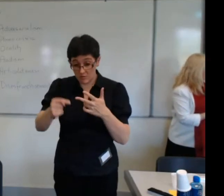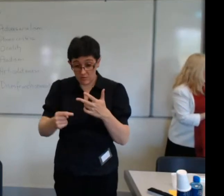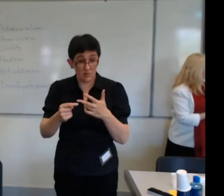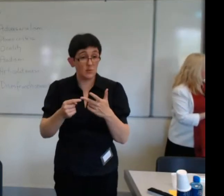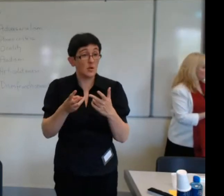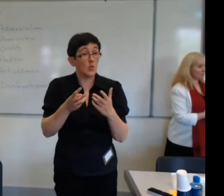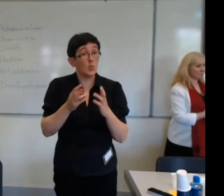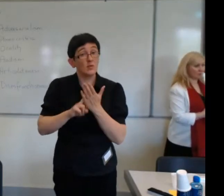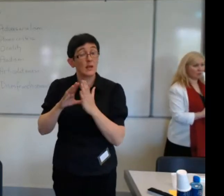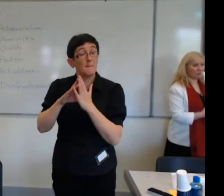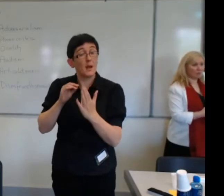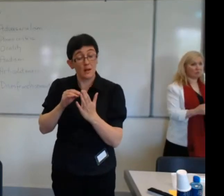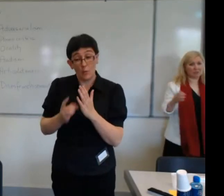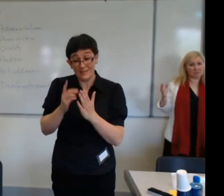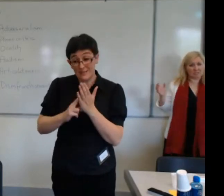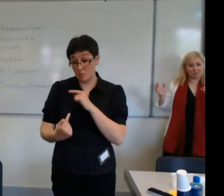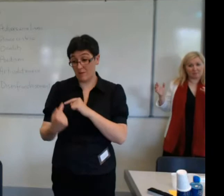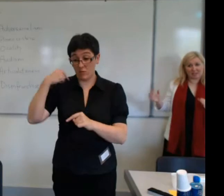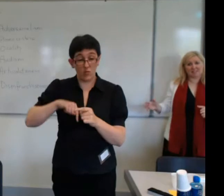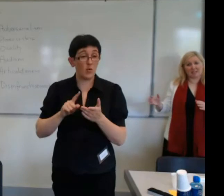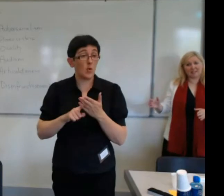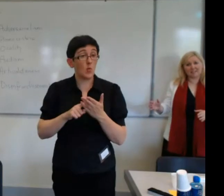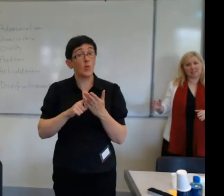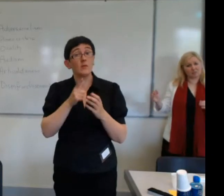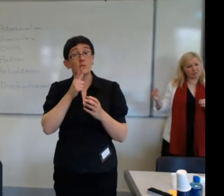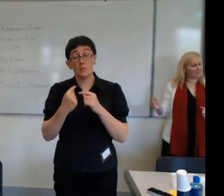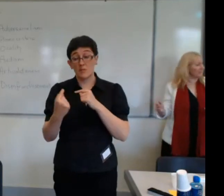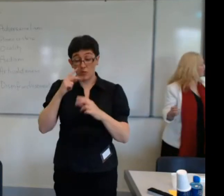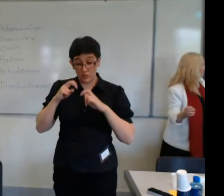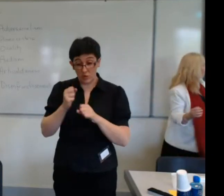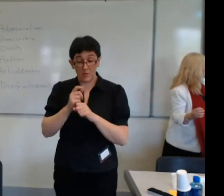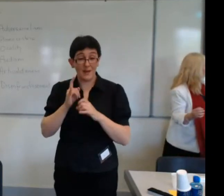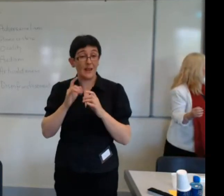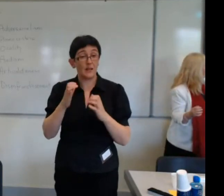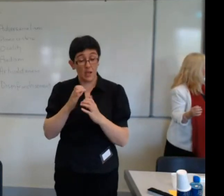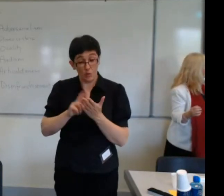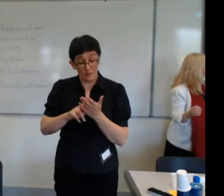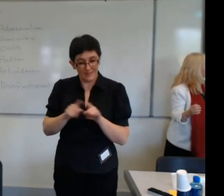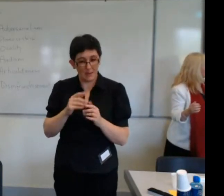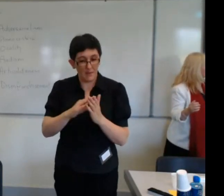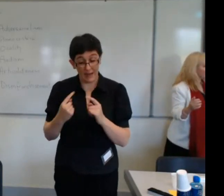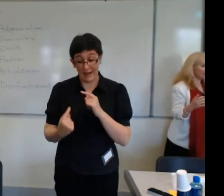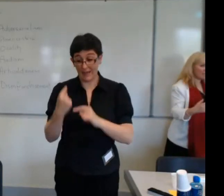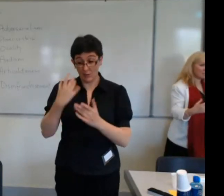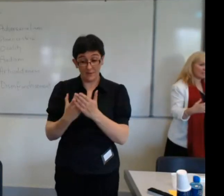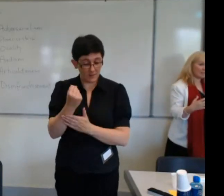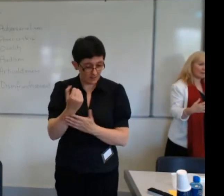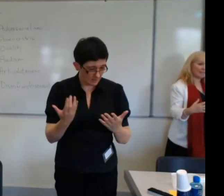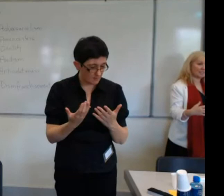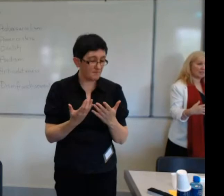model that we used before when we looked at deaf people's access to healthcare that was very, very successful. And we're also in Ireland particularly piloting